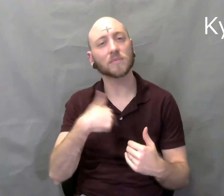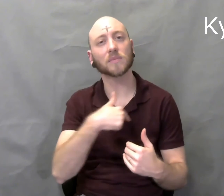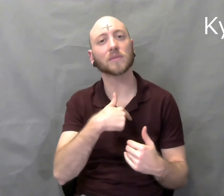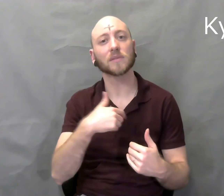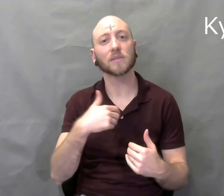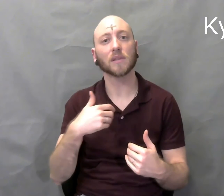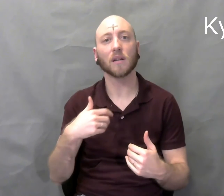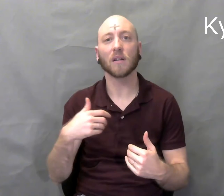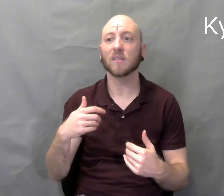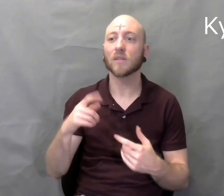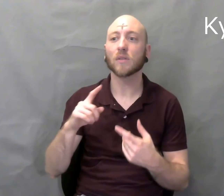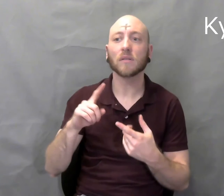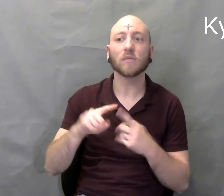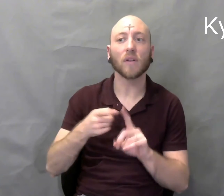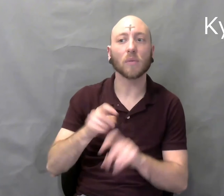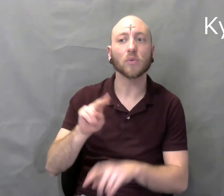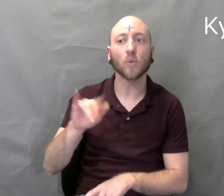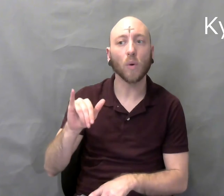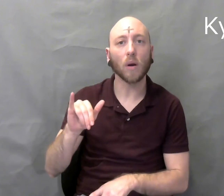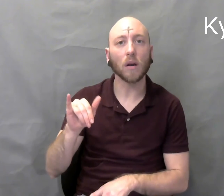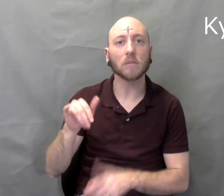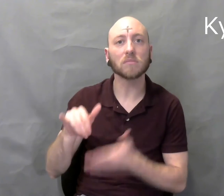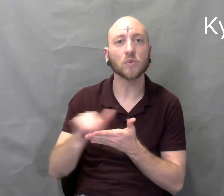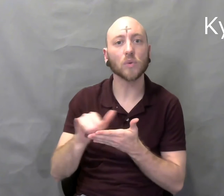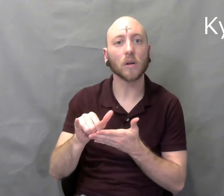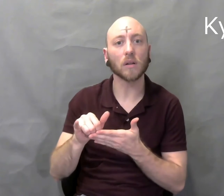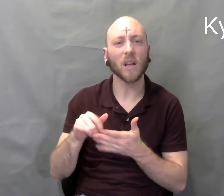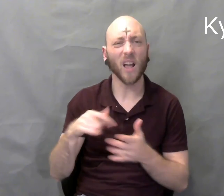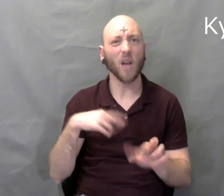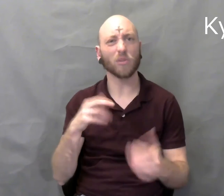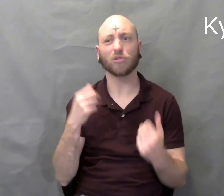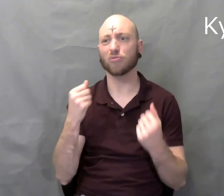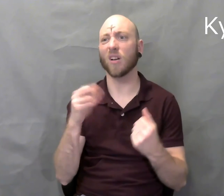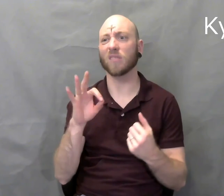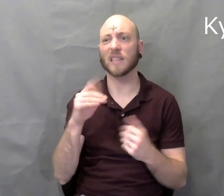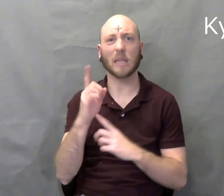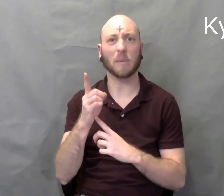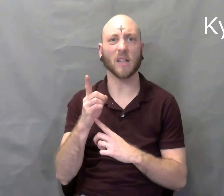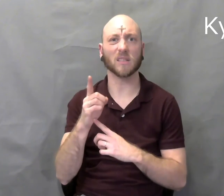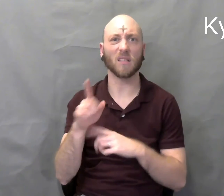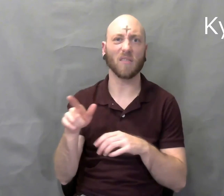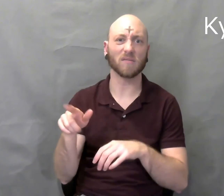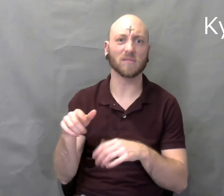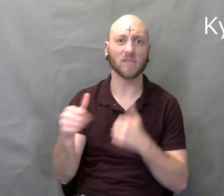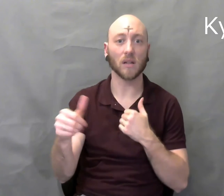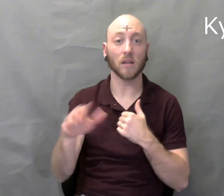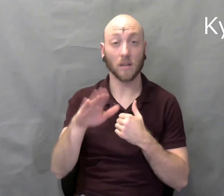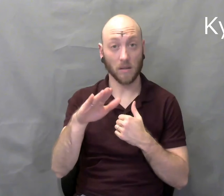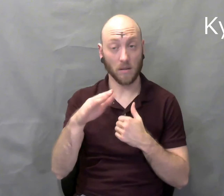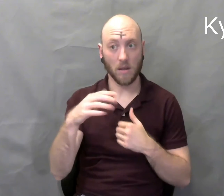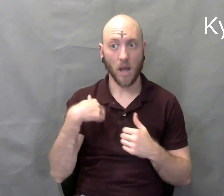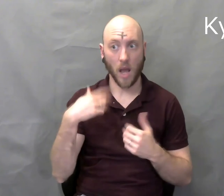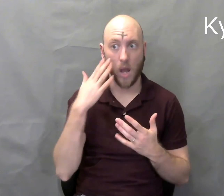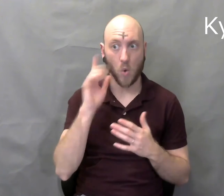buddy from New York. We're going to have a good time. And I was so desperate. I was ready to drive like 90 minutes away and I didn't have the directions. And